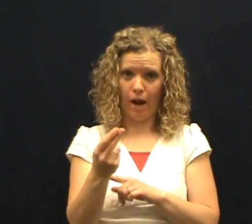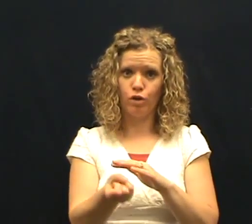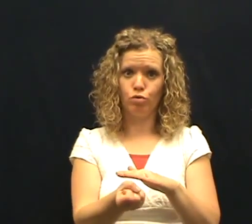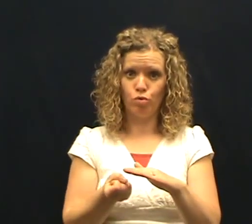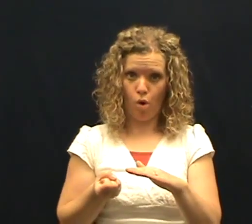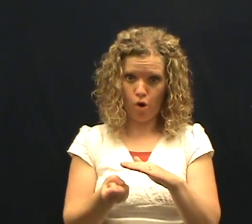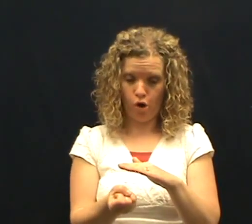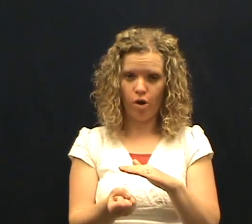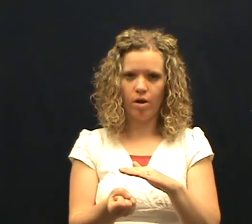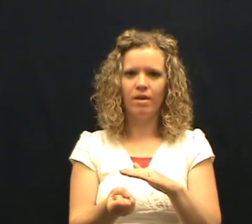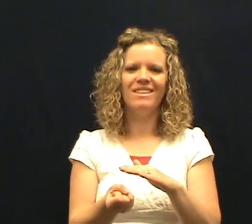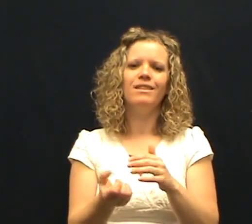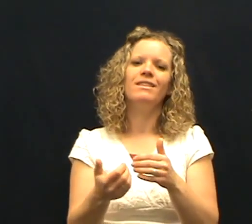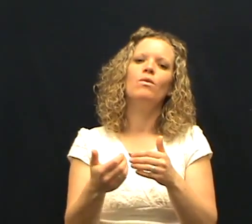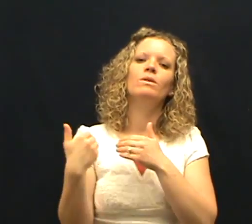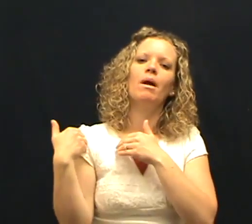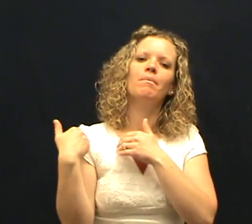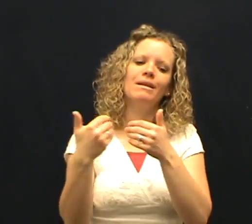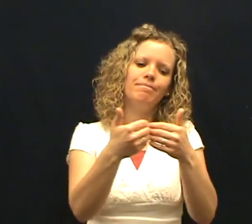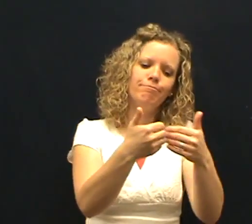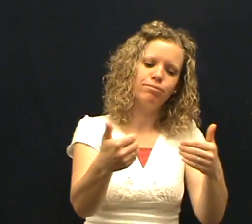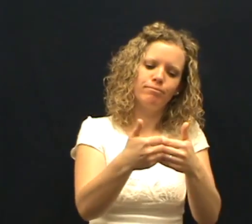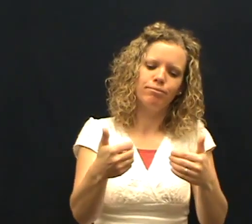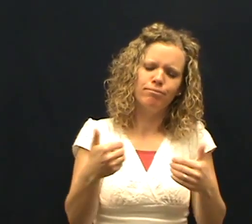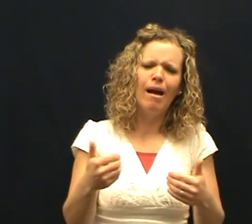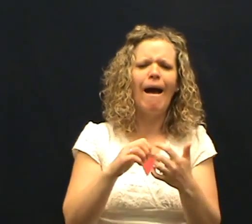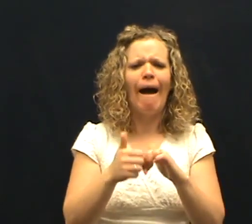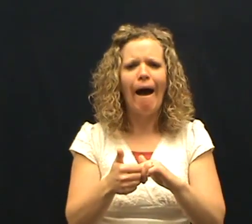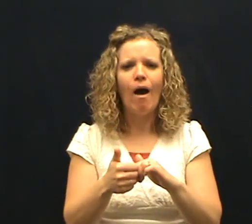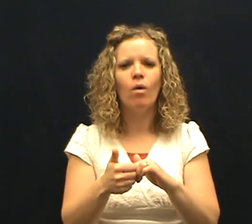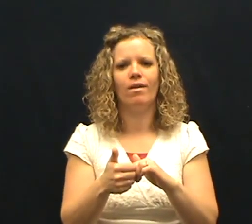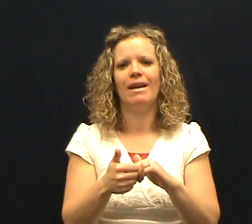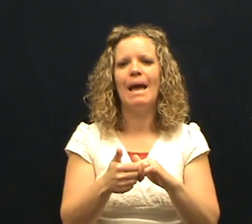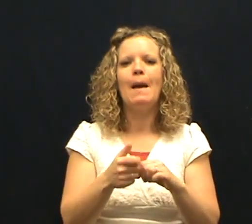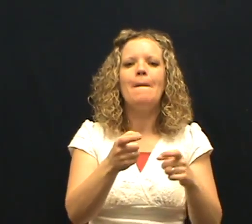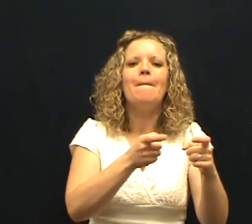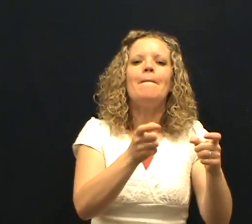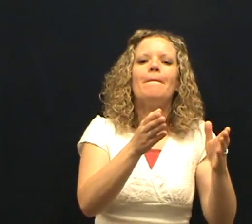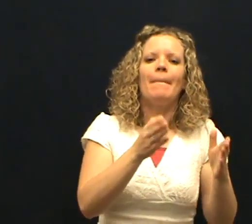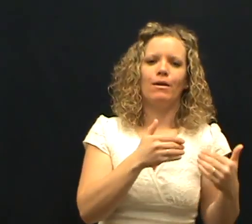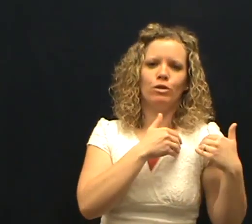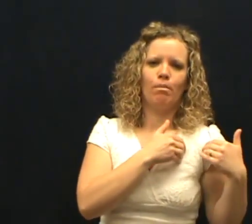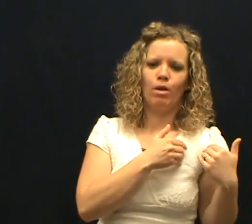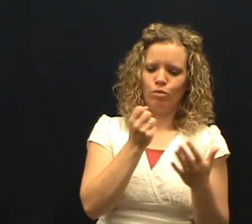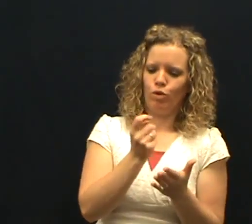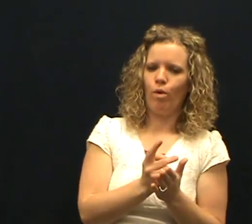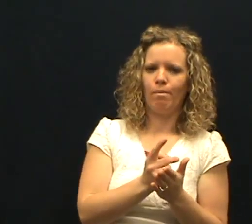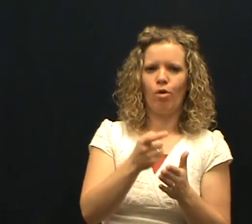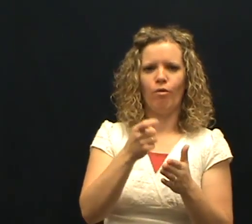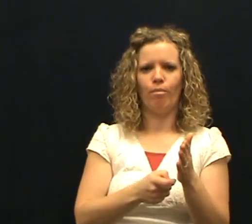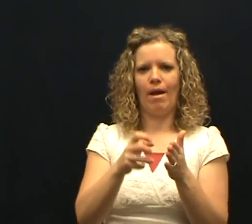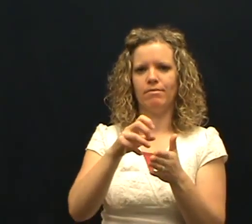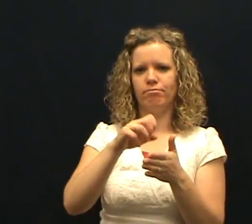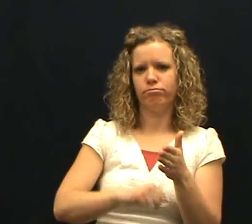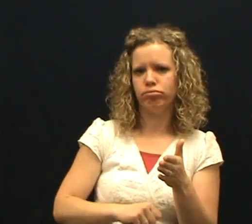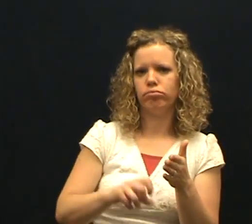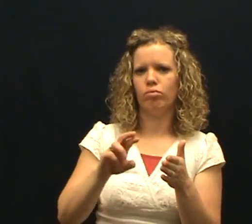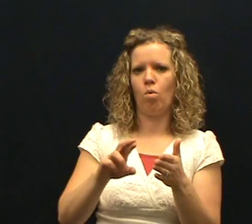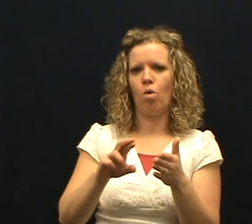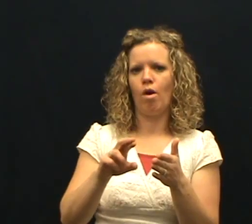not having that cashier able to approve price changes or refunds and that type of thing. You also restrict access. A cashier